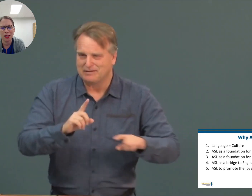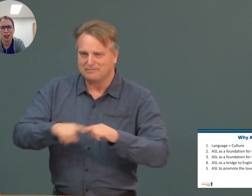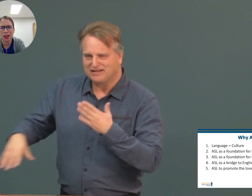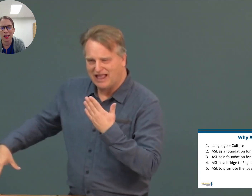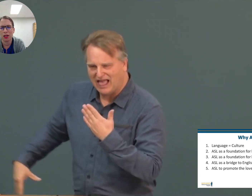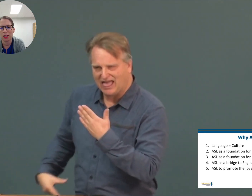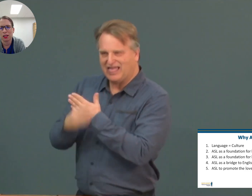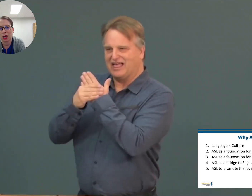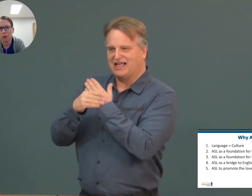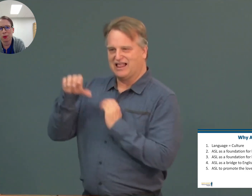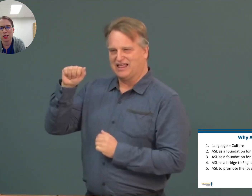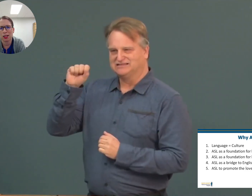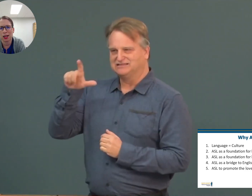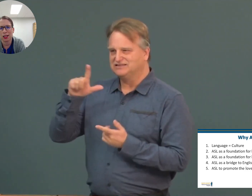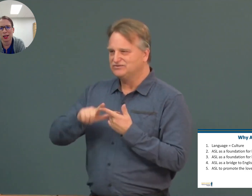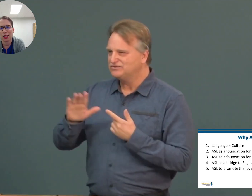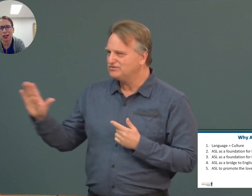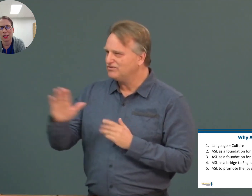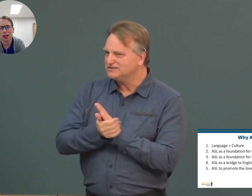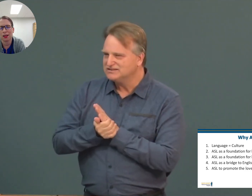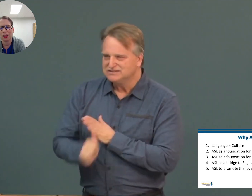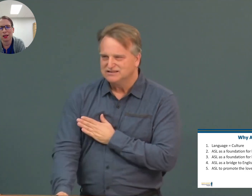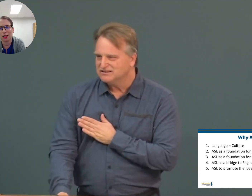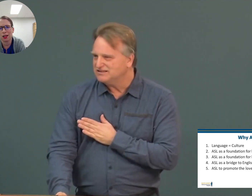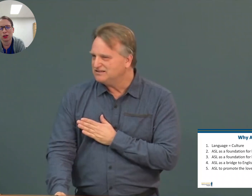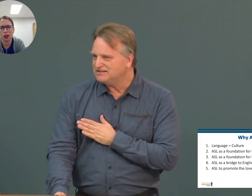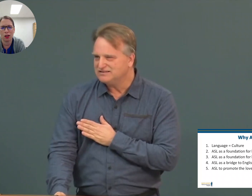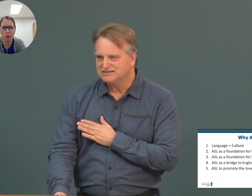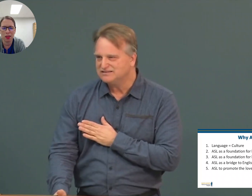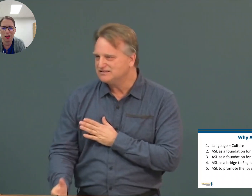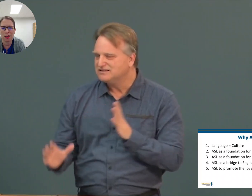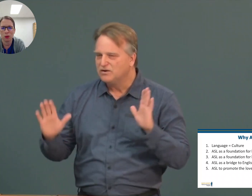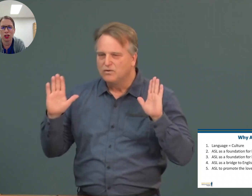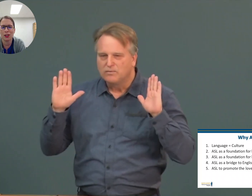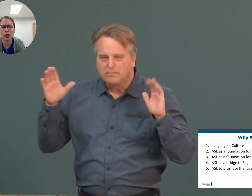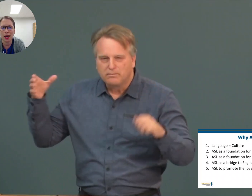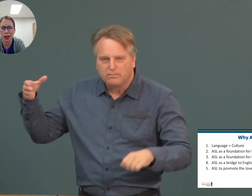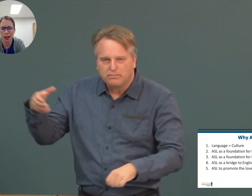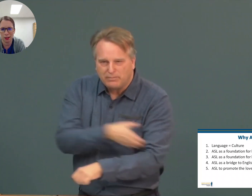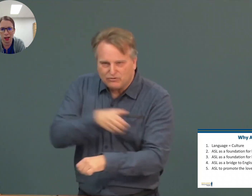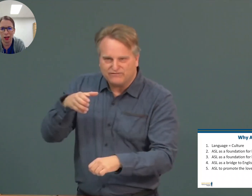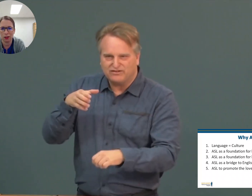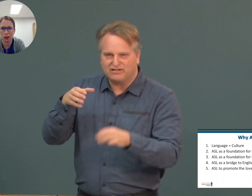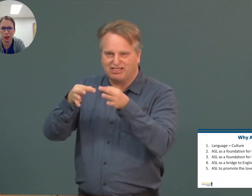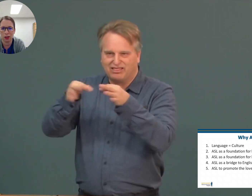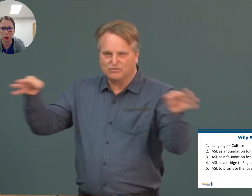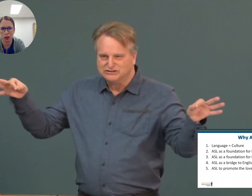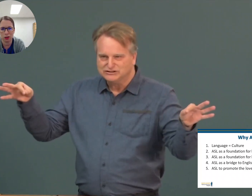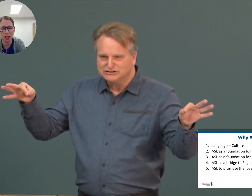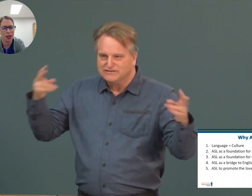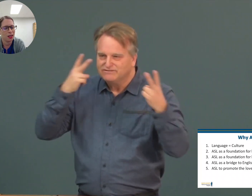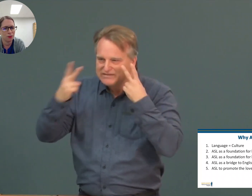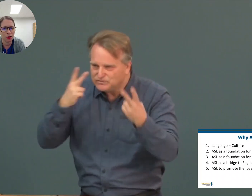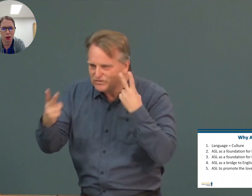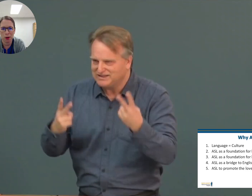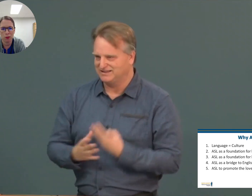saying that we need to stop using signed exact English and other methods. We just need to add ASL to the equation. It is a very powerful